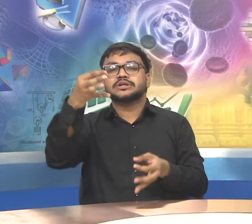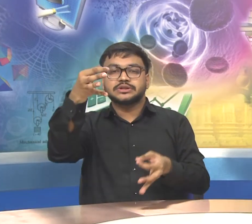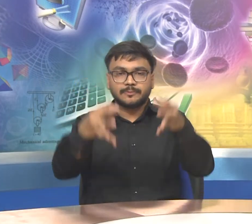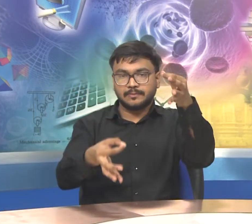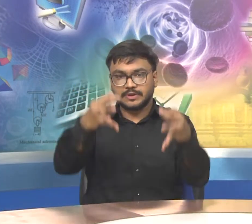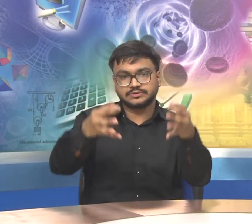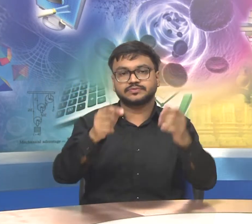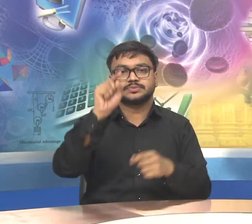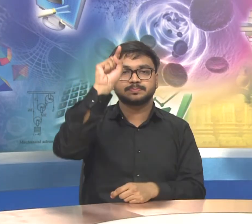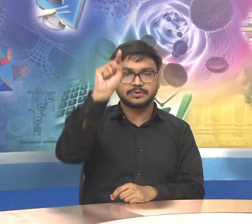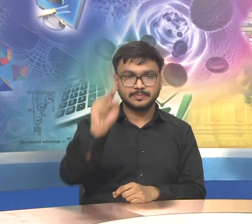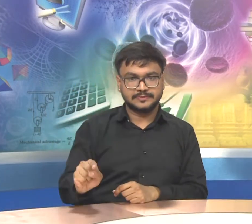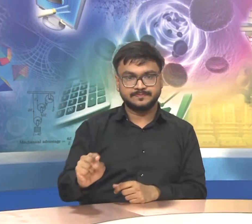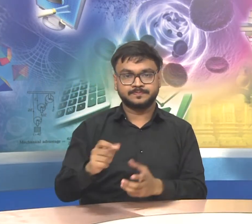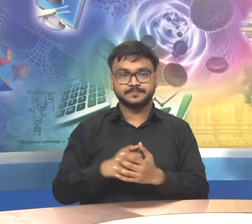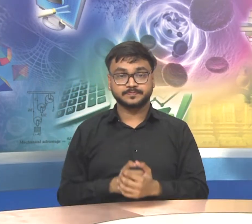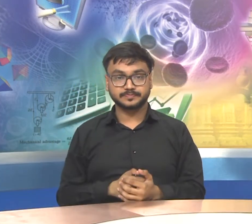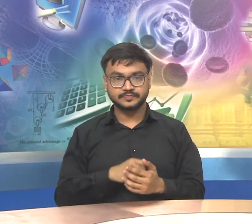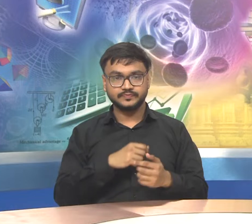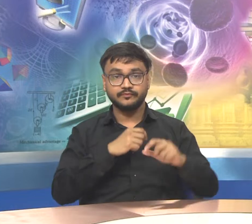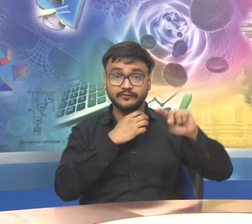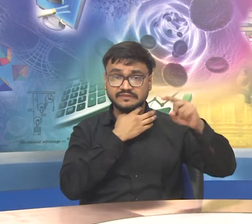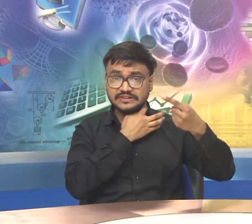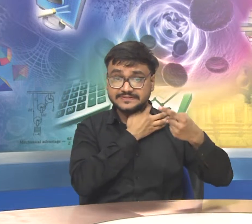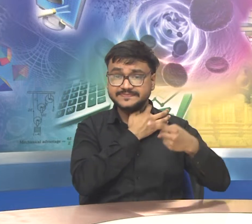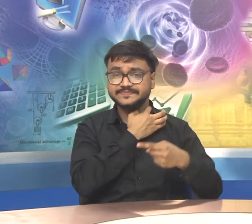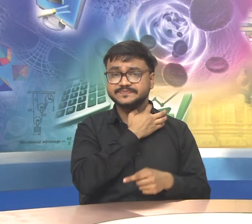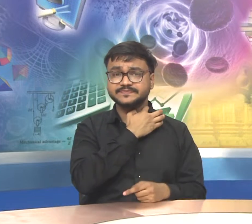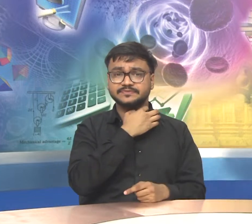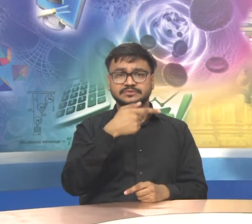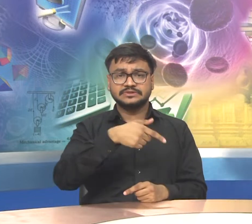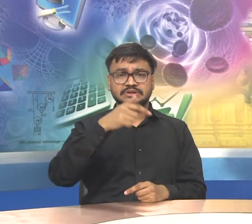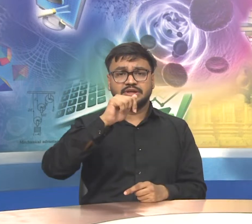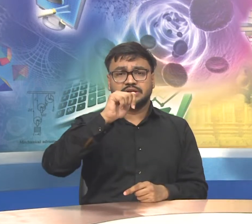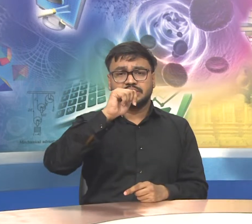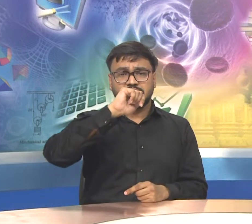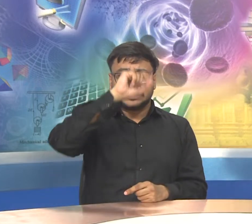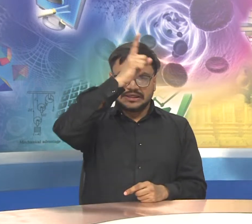Now we will look at the advisory jurisdiction.